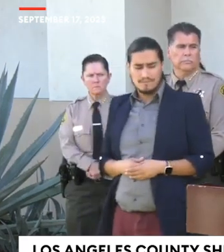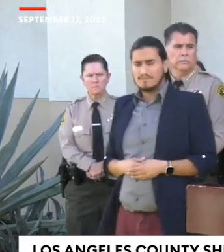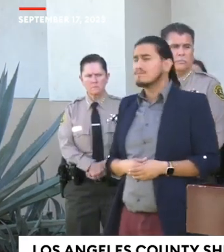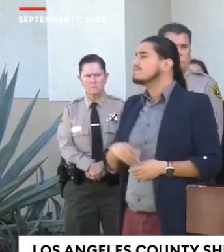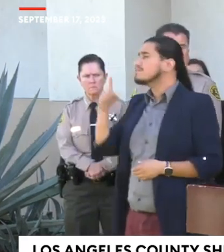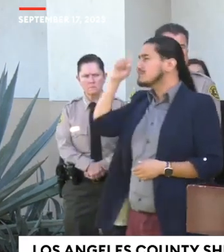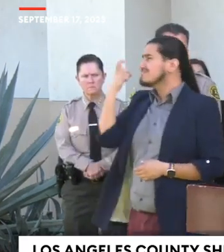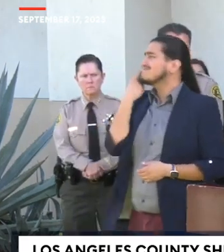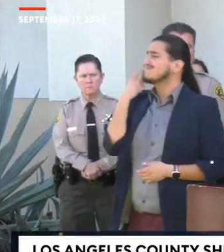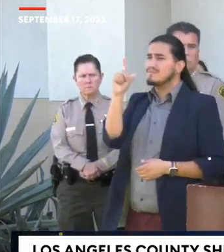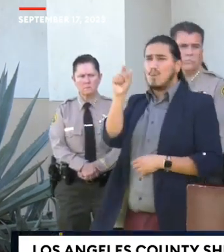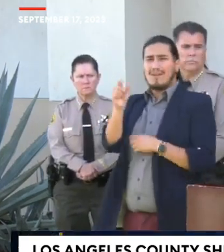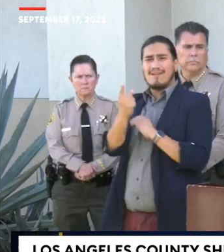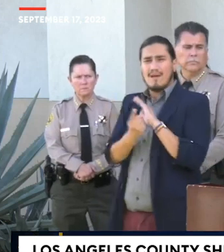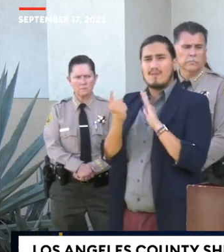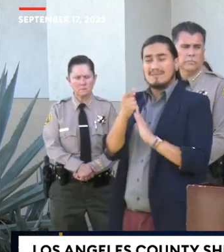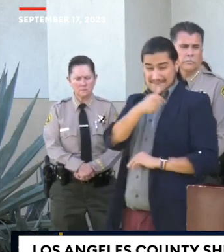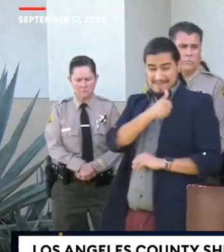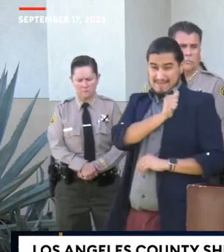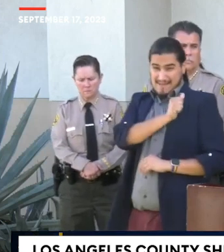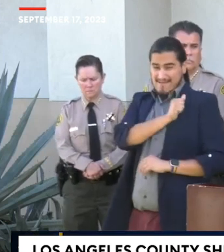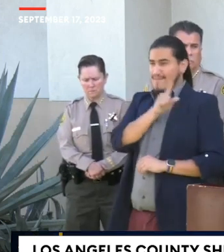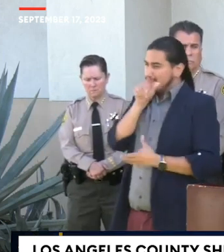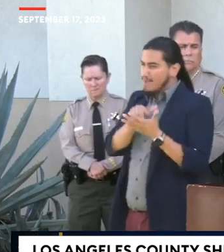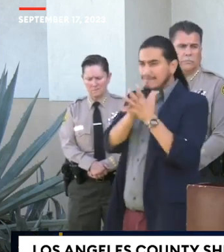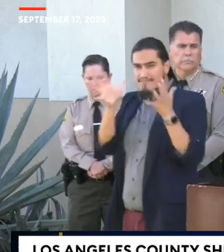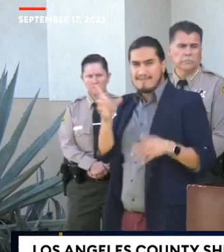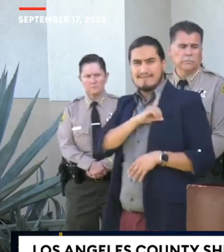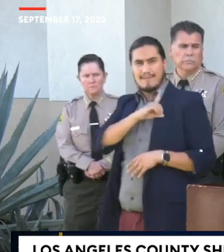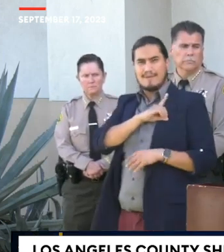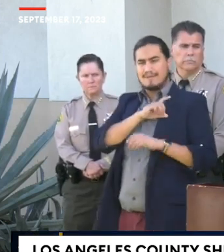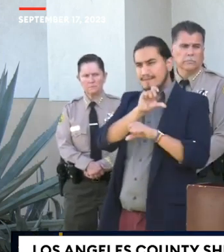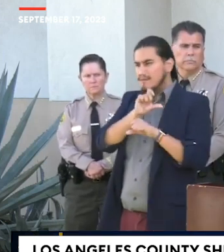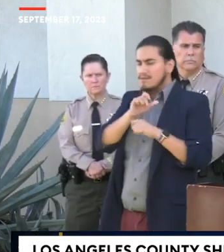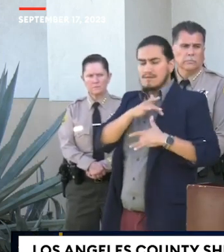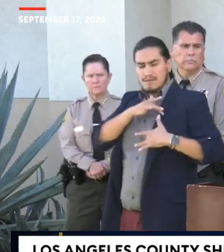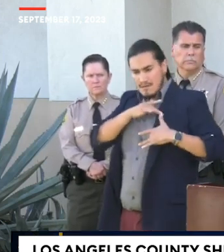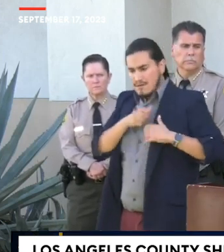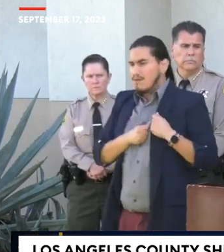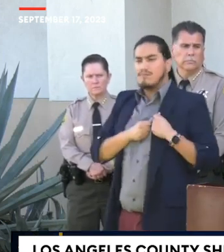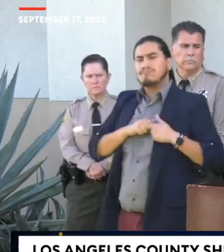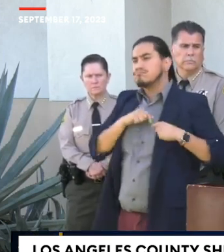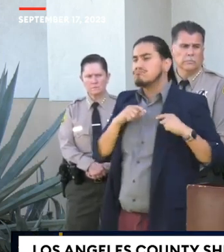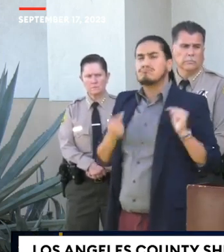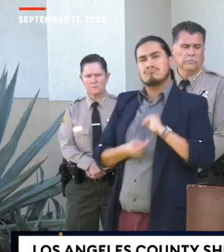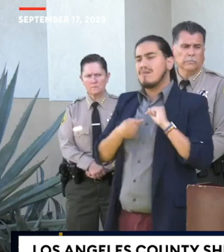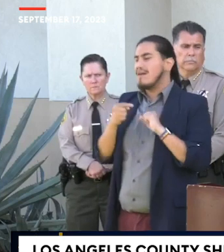For the last 20 hours, I and thousands of deputy sheriffs have been simultaneously heartbroken and